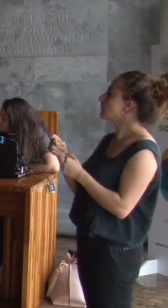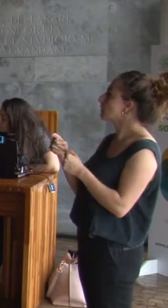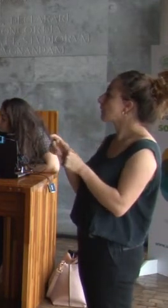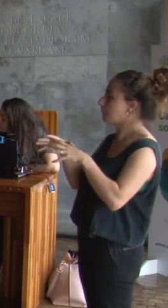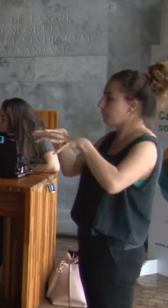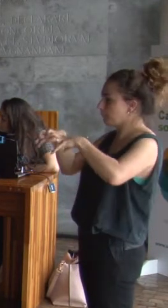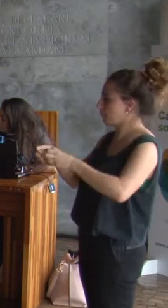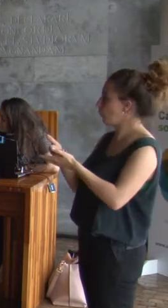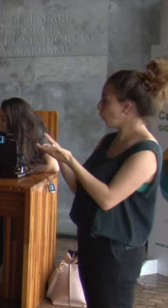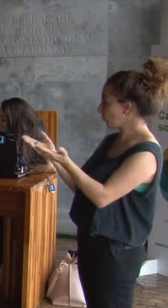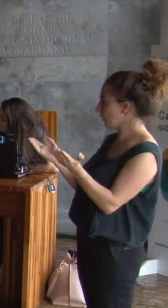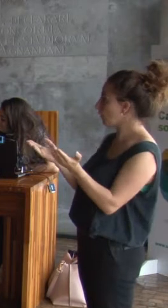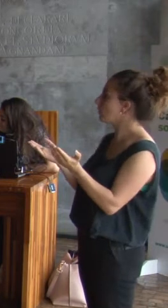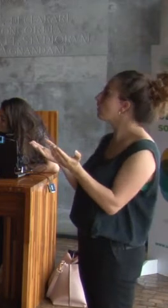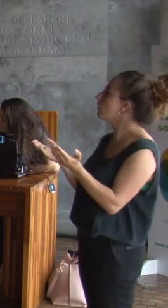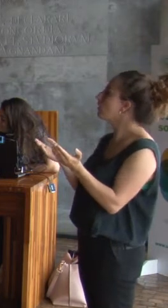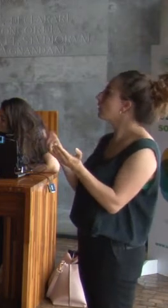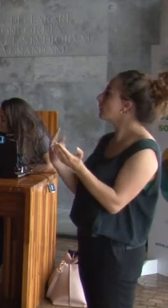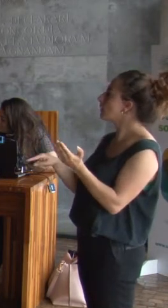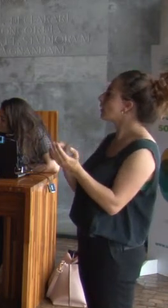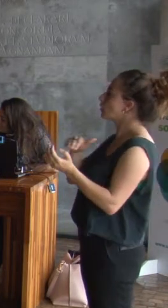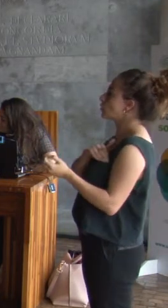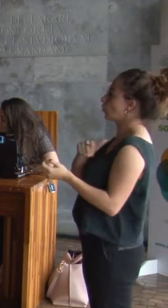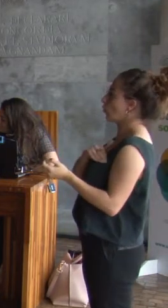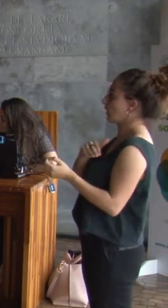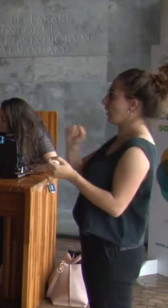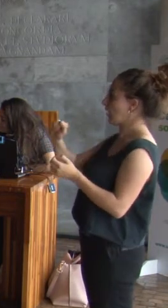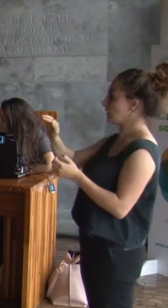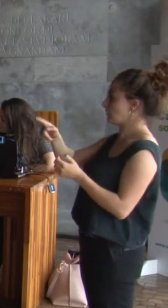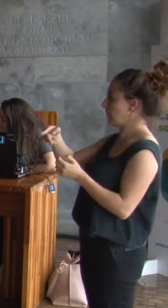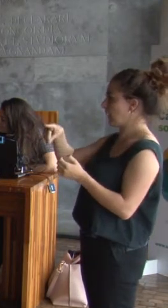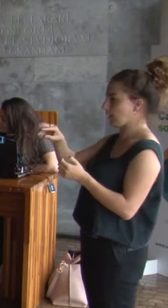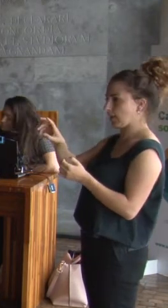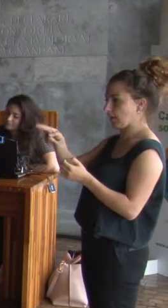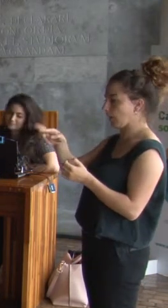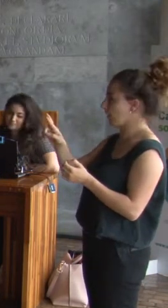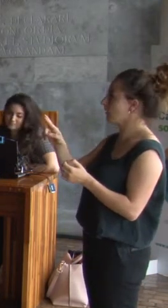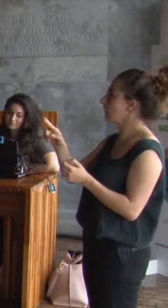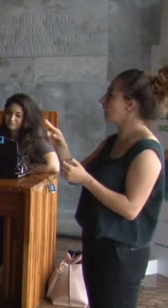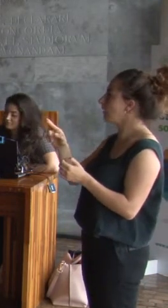engagement project for university students with Asperger's syndrome. Then